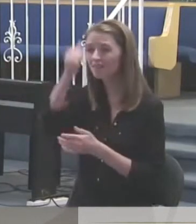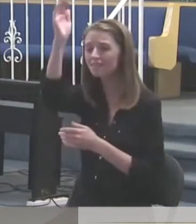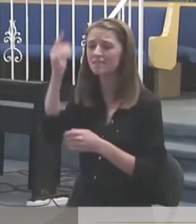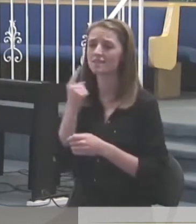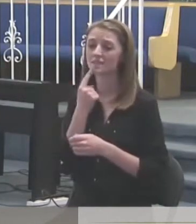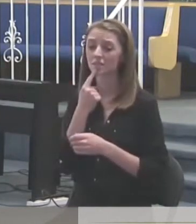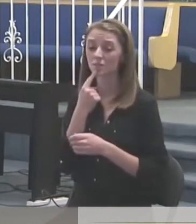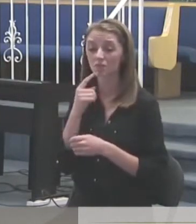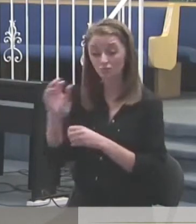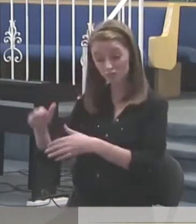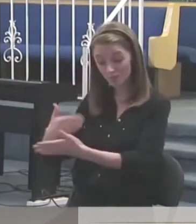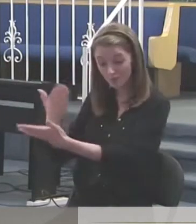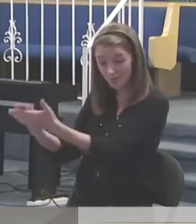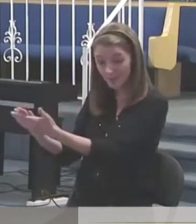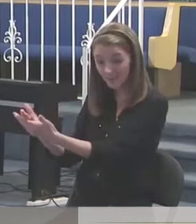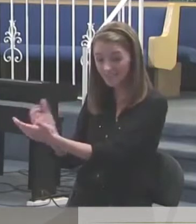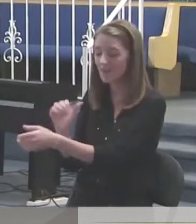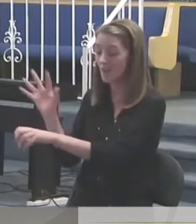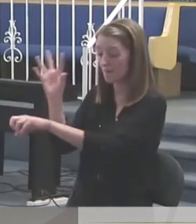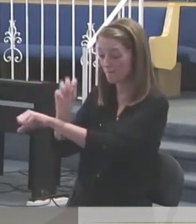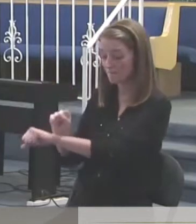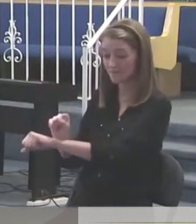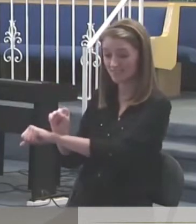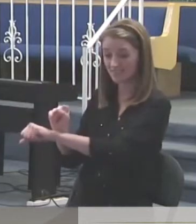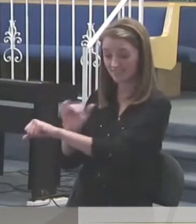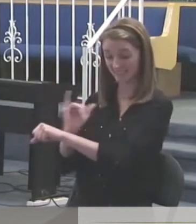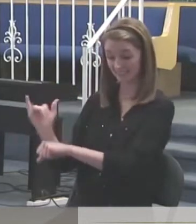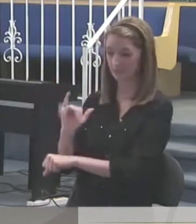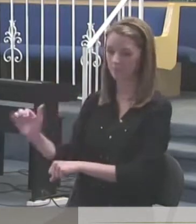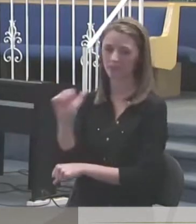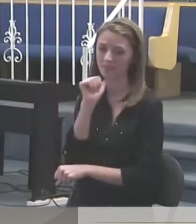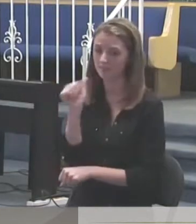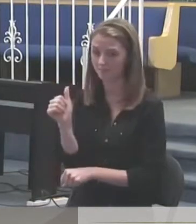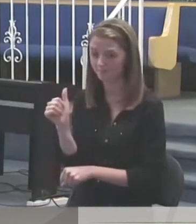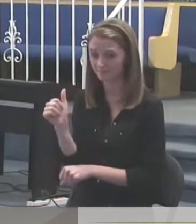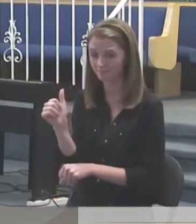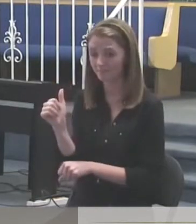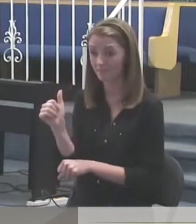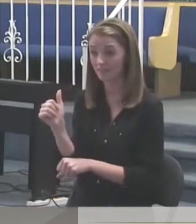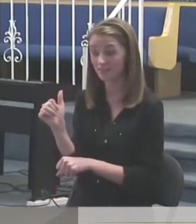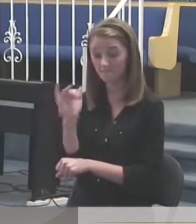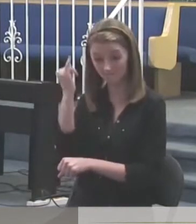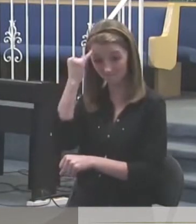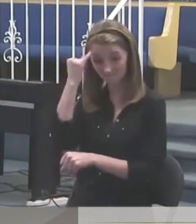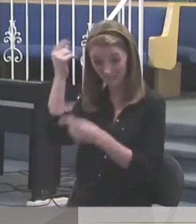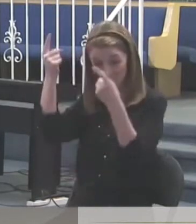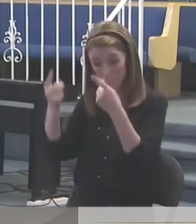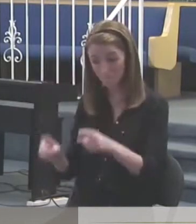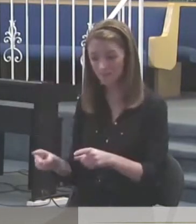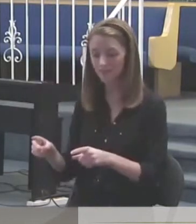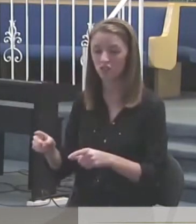did. Because if you do, I'll kick you out like I kicked them out.